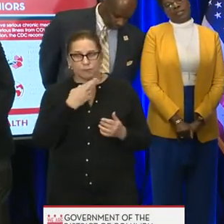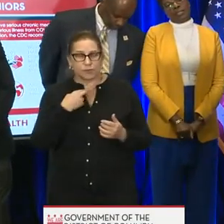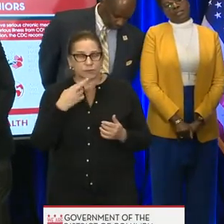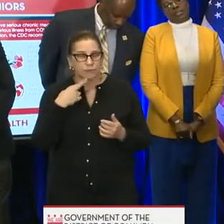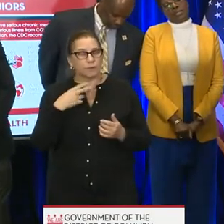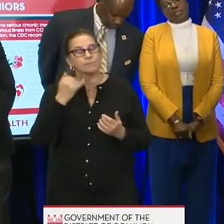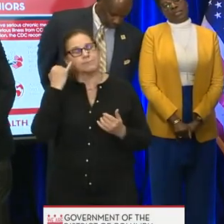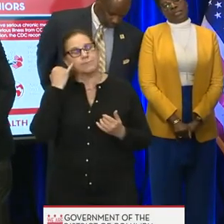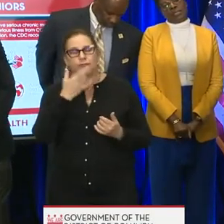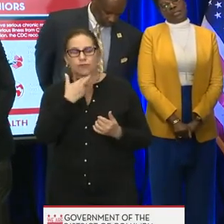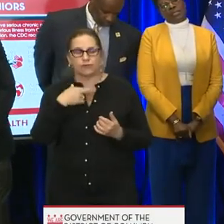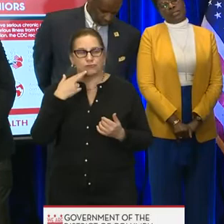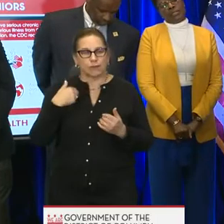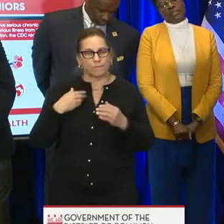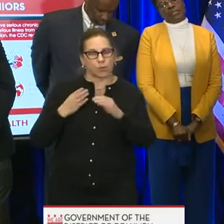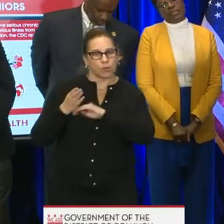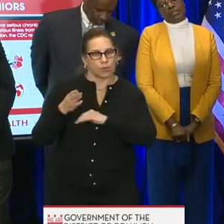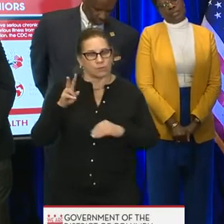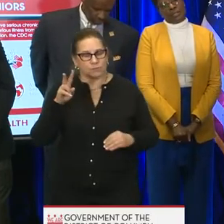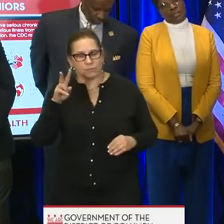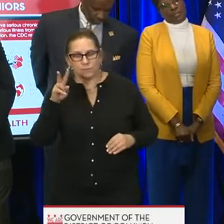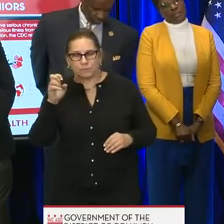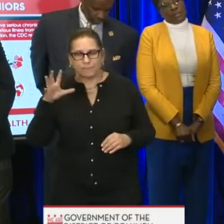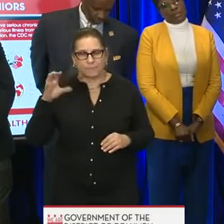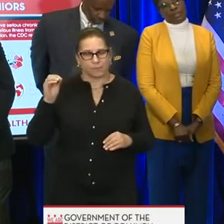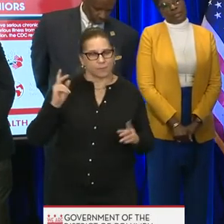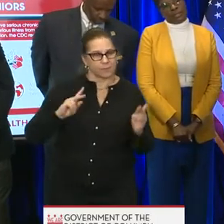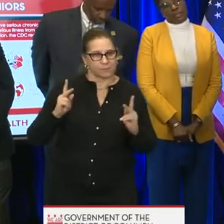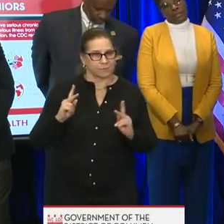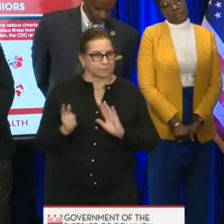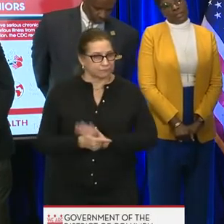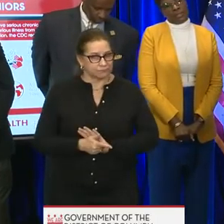more than 250? If they're in a mass gathering.